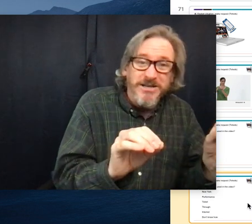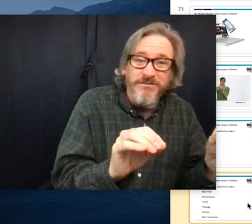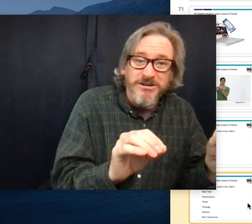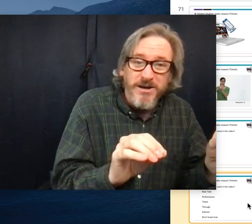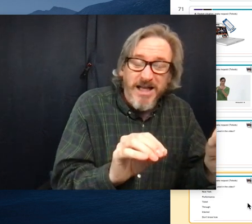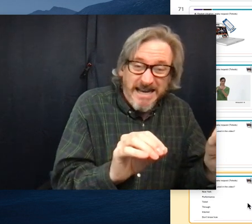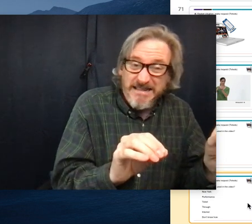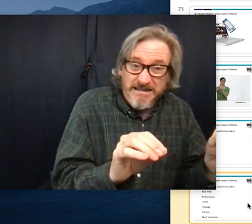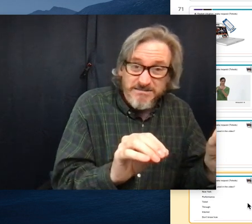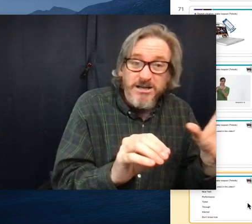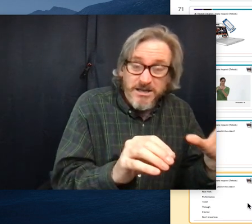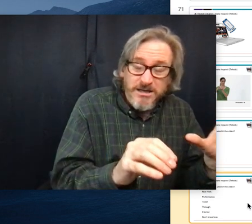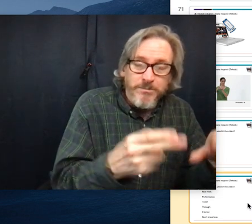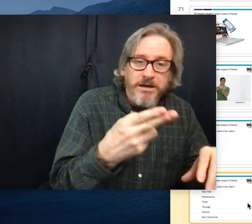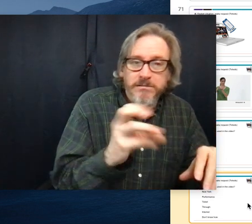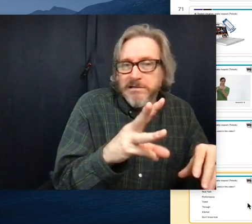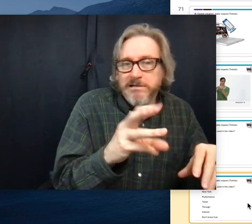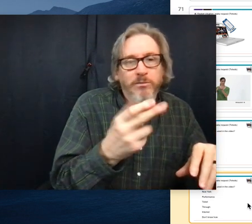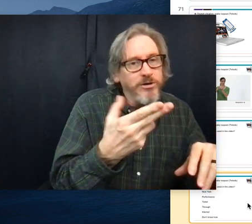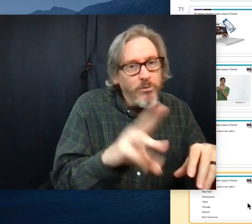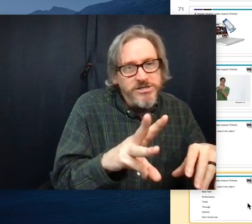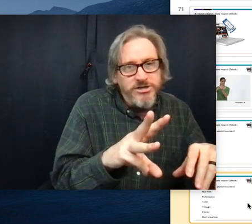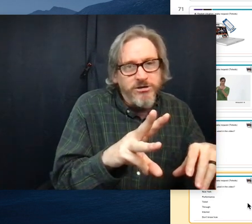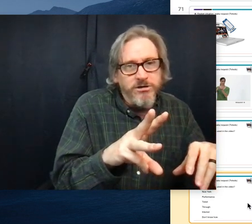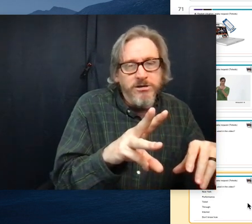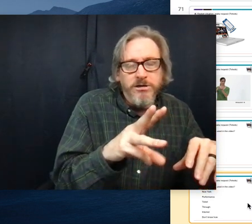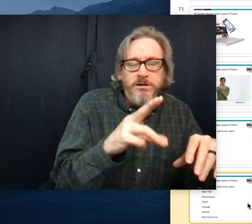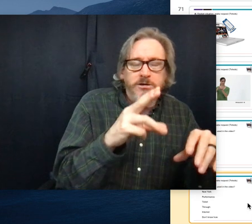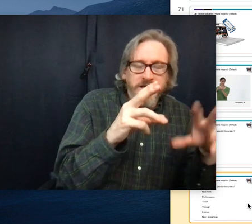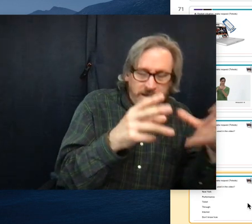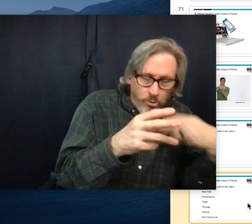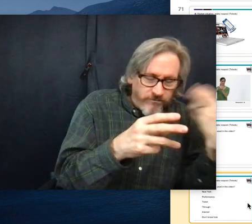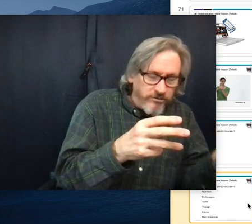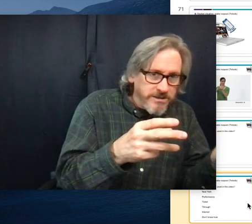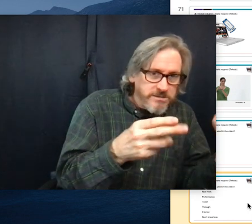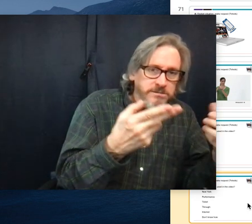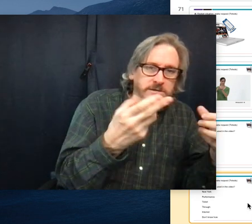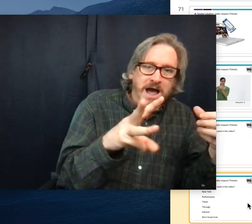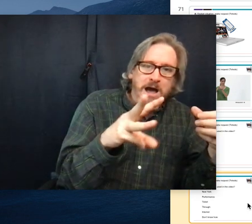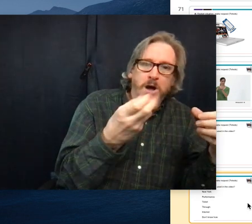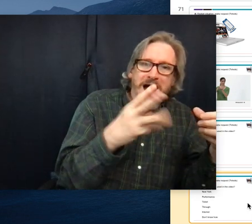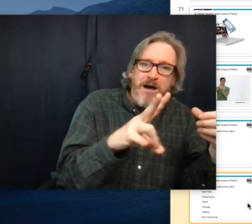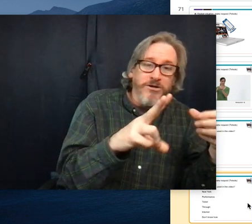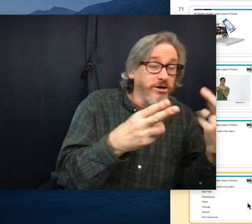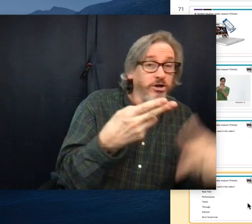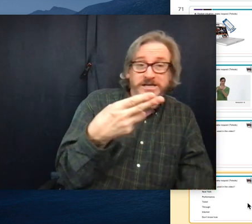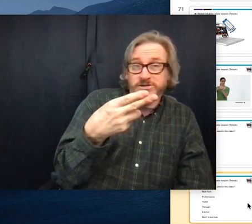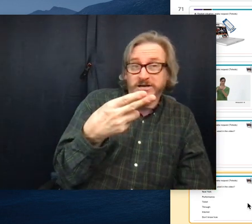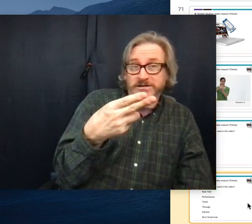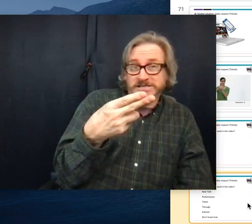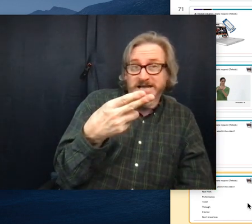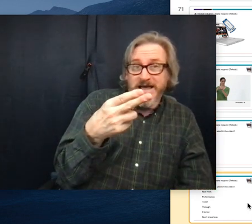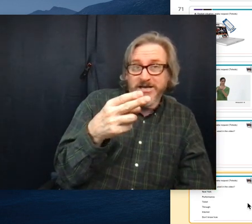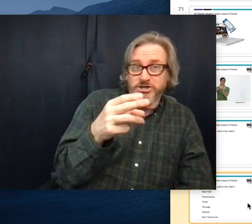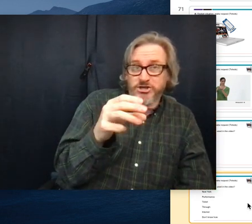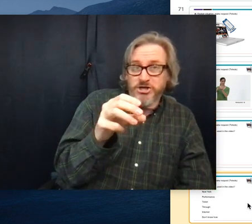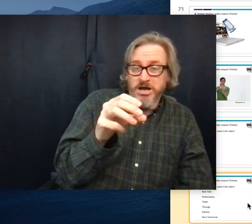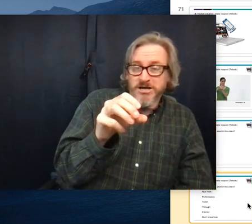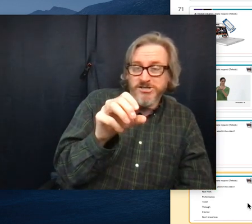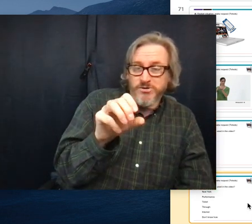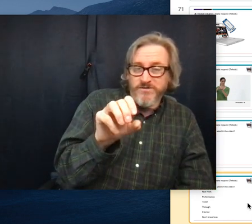Okay. So there are more examples. There's going to be a story of someone wanting to buy tickets online. You're going to